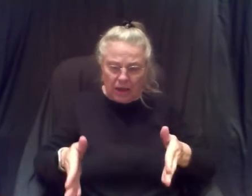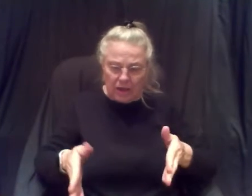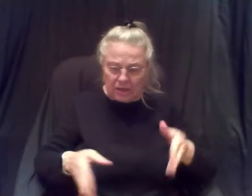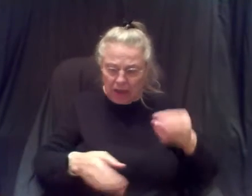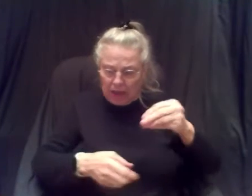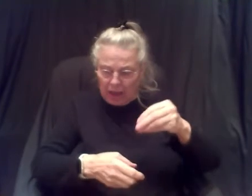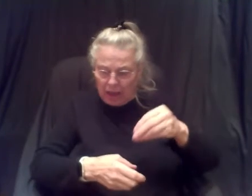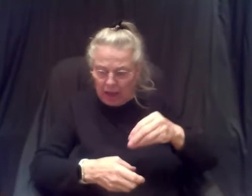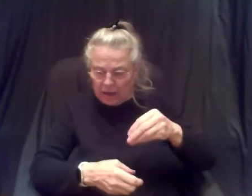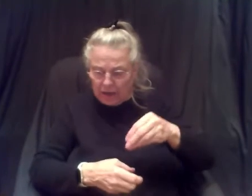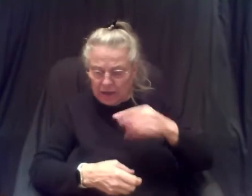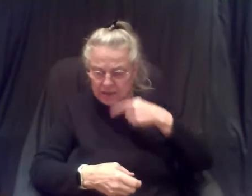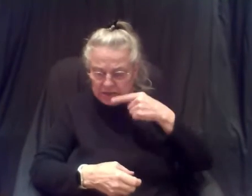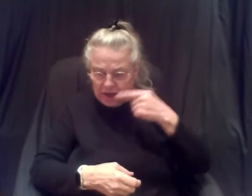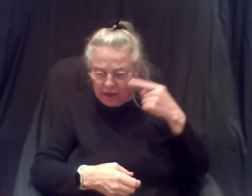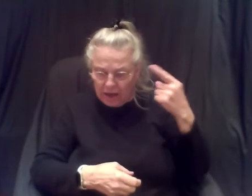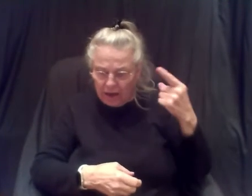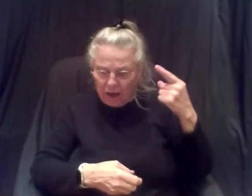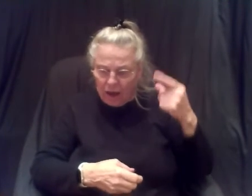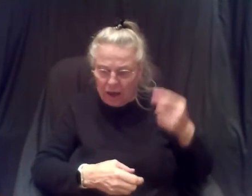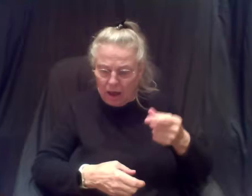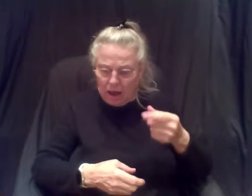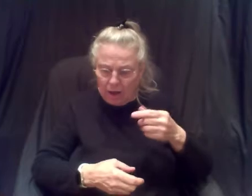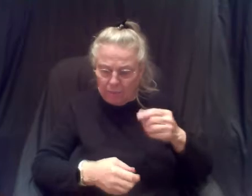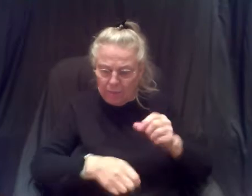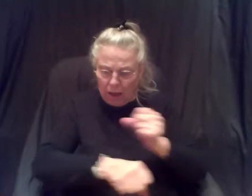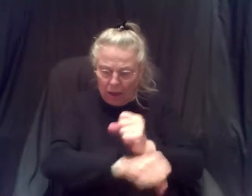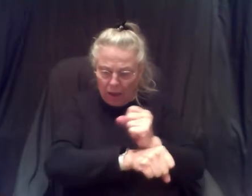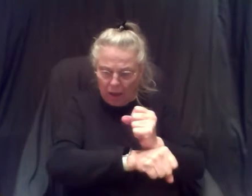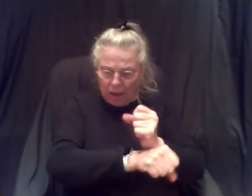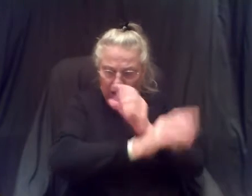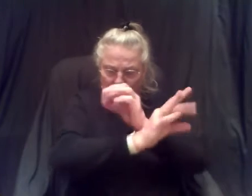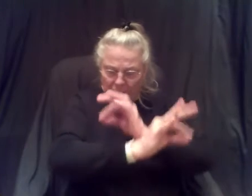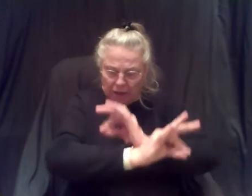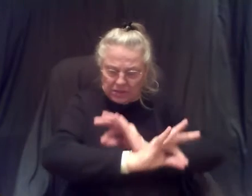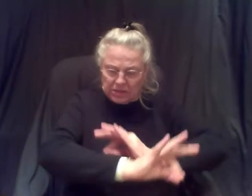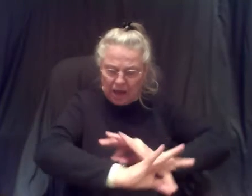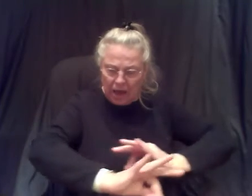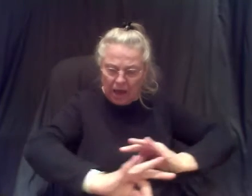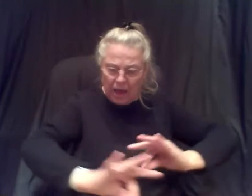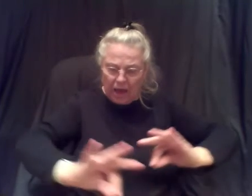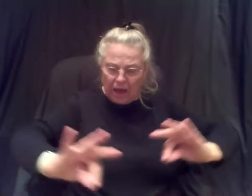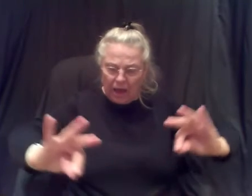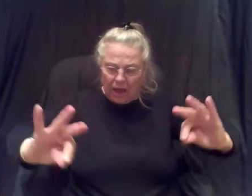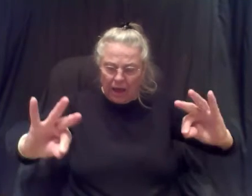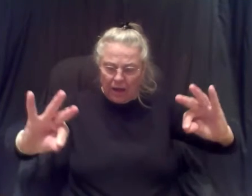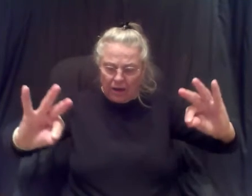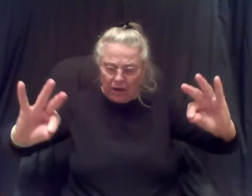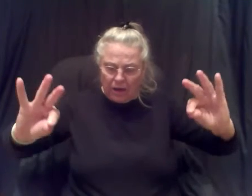Lazarus, and he said, unbind and set